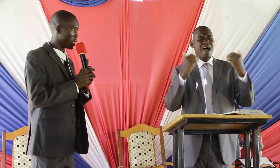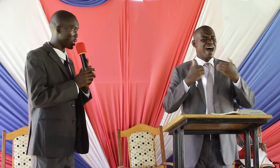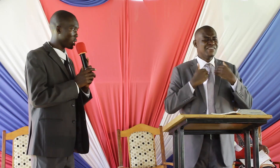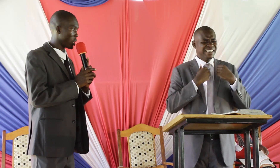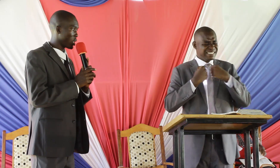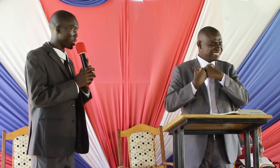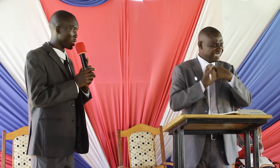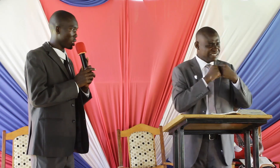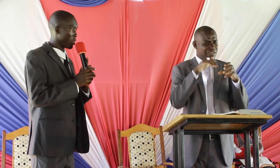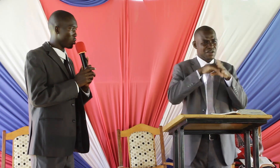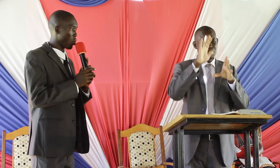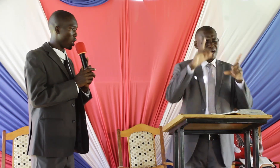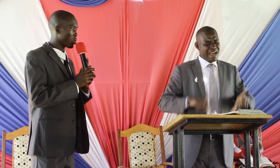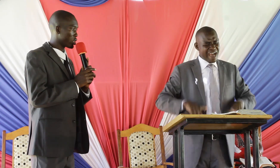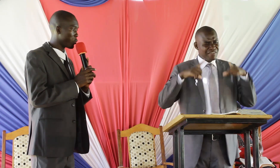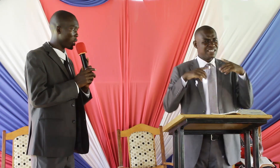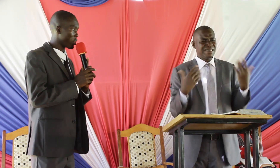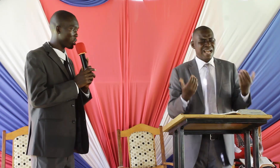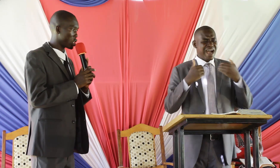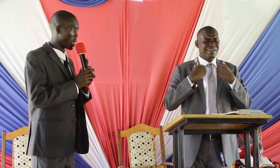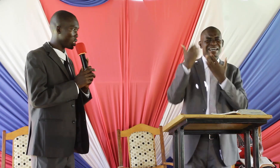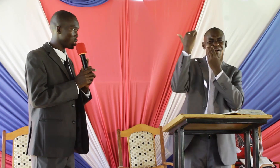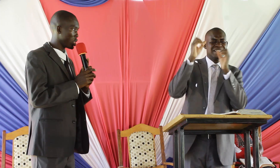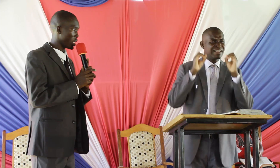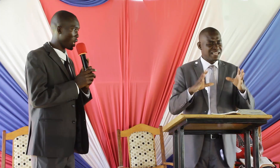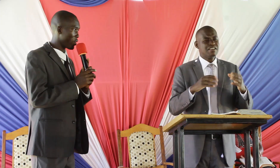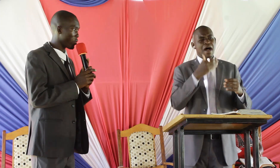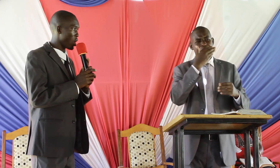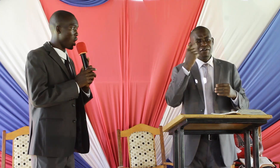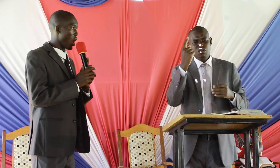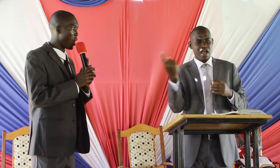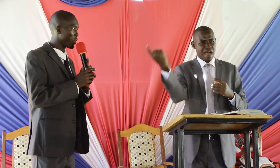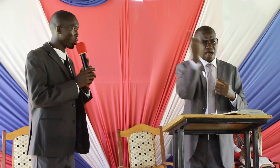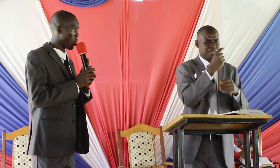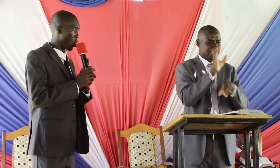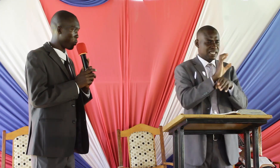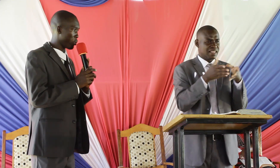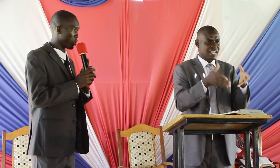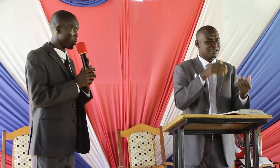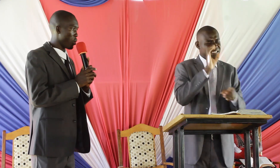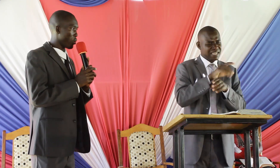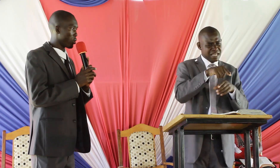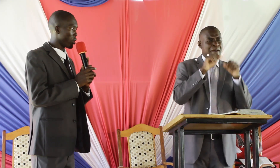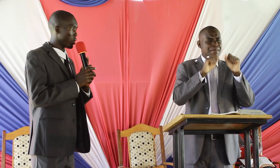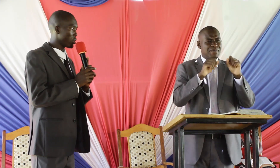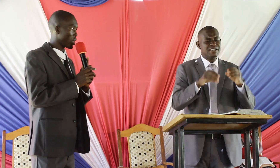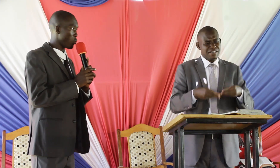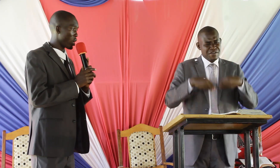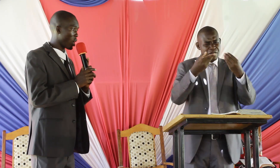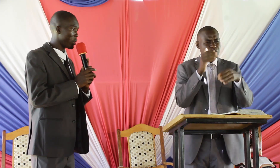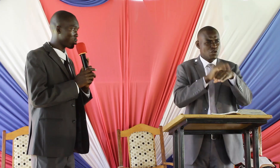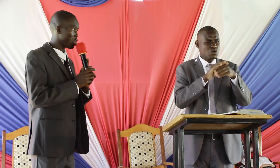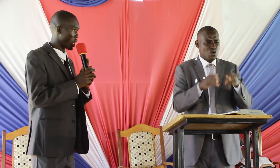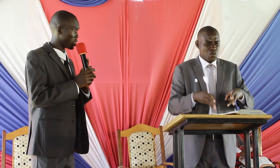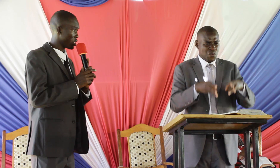woman who had got a very great challenge in life, having no hope. Same,